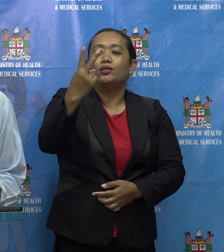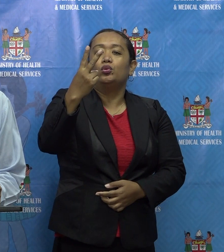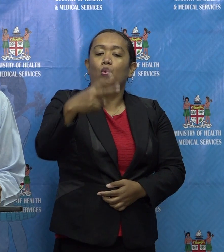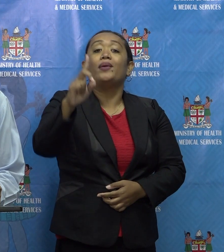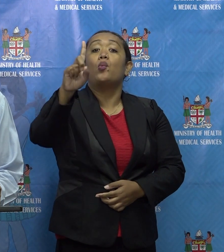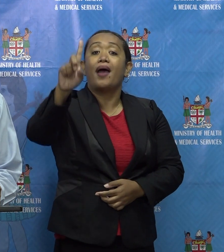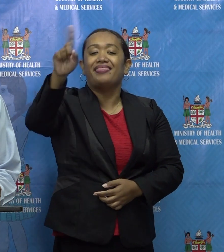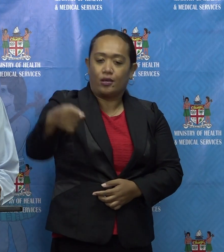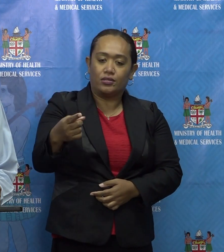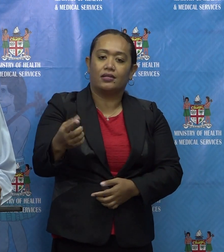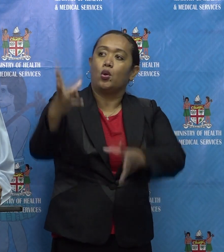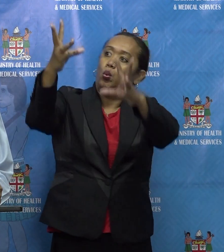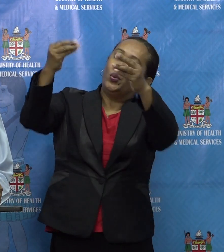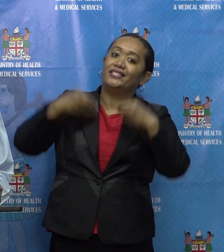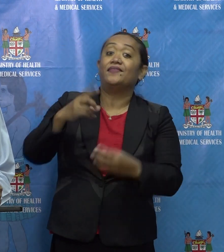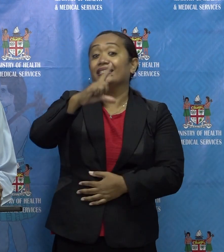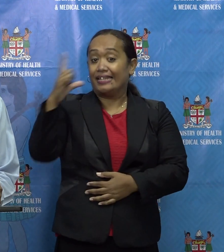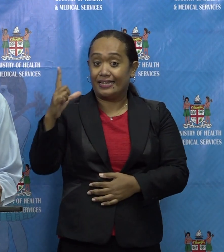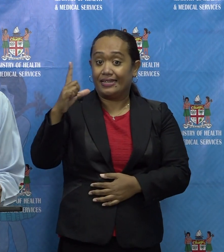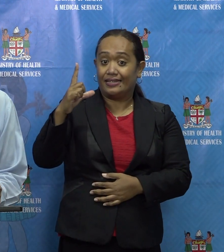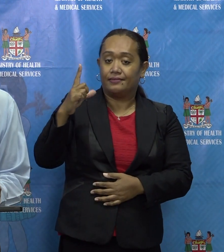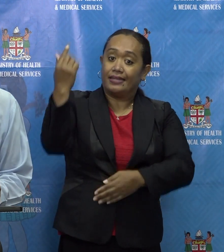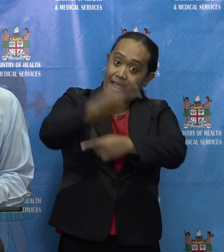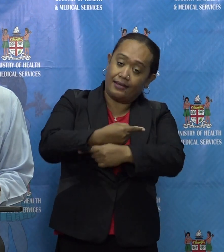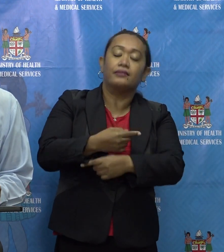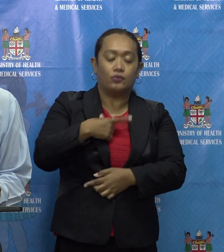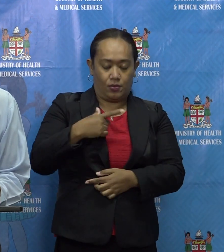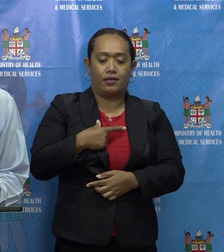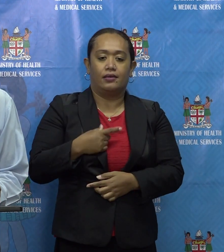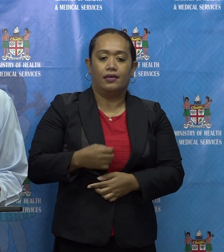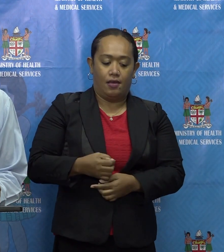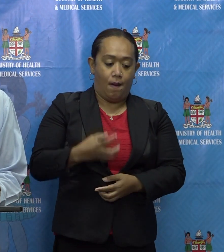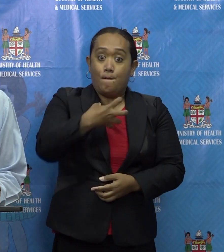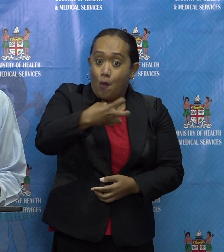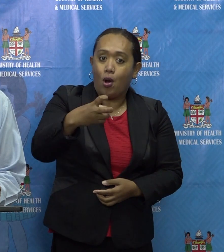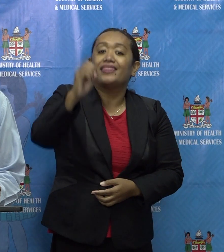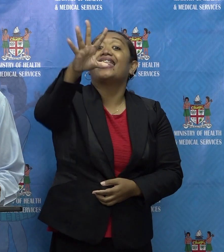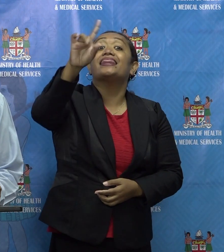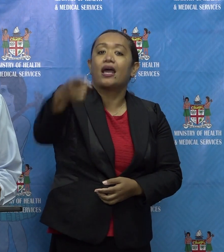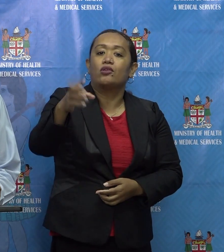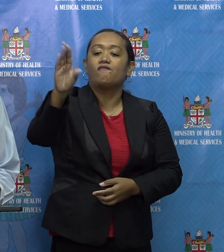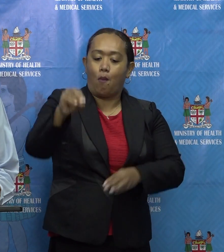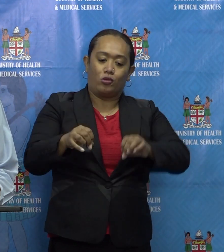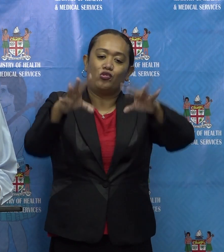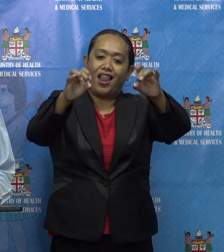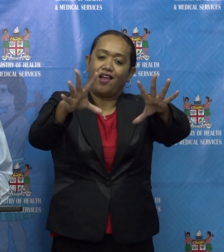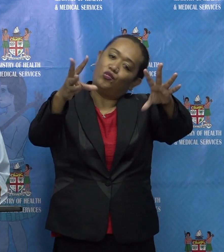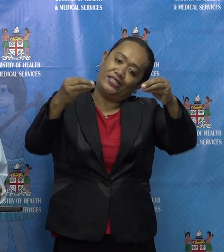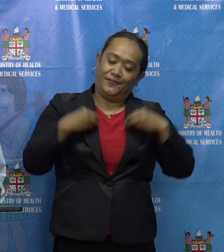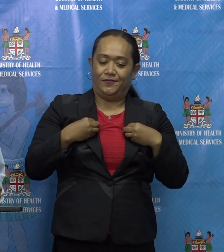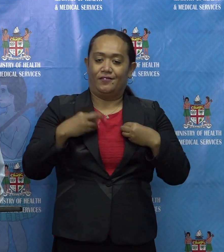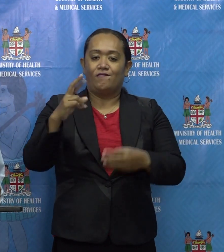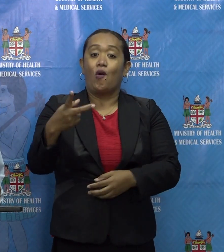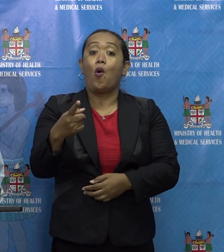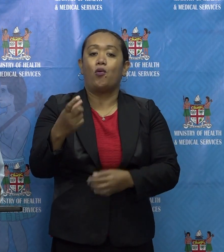received from COVAX last night. Also, we got 10,000 doses arrived in Fiji last night from Australia, the first of